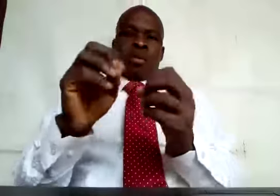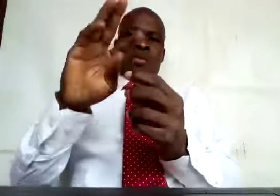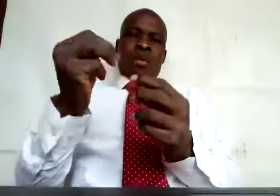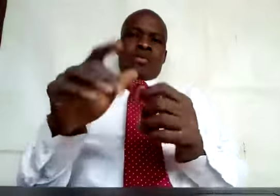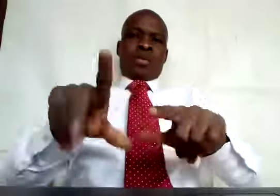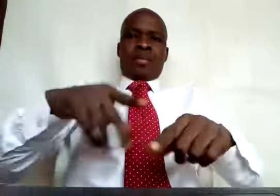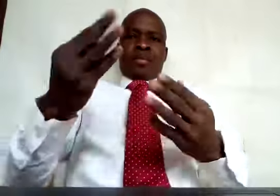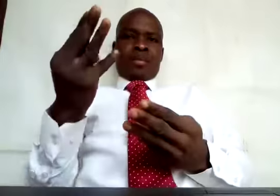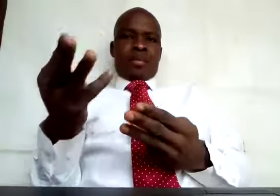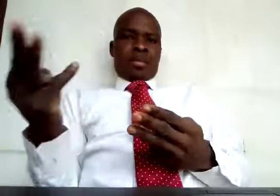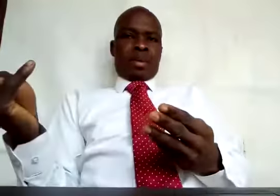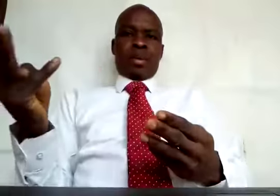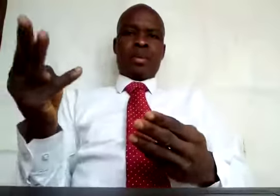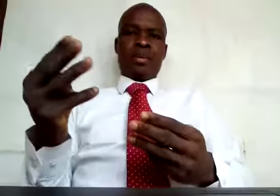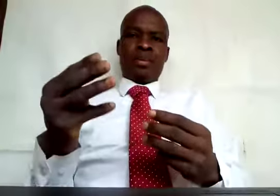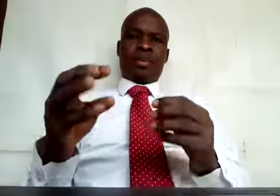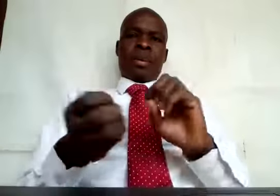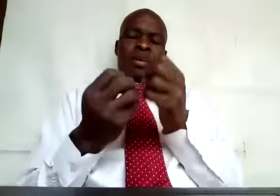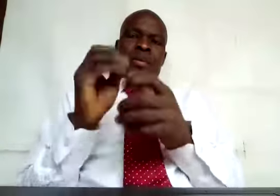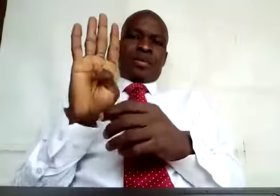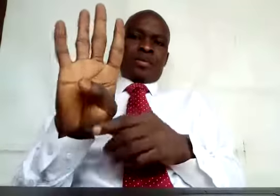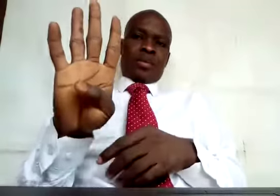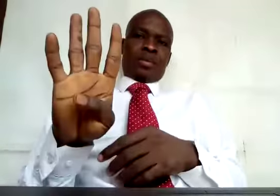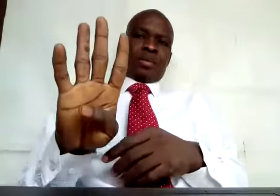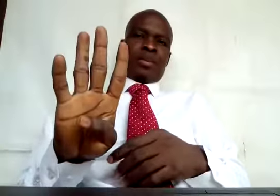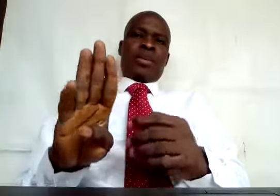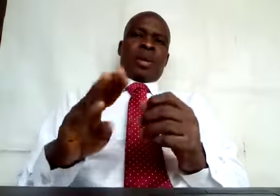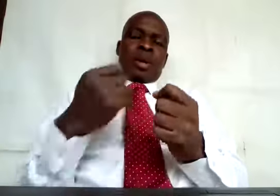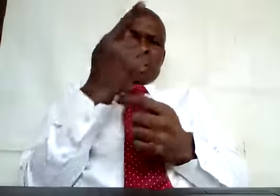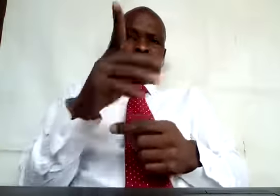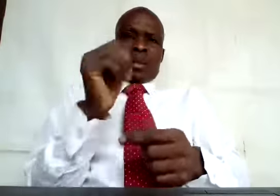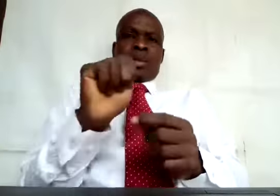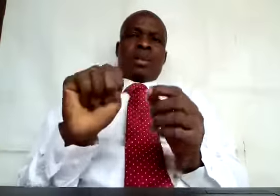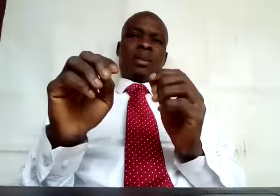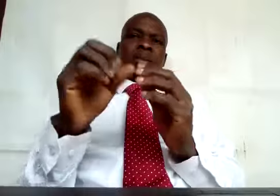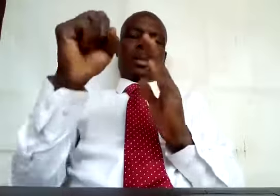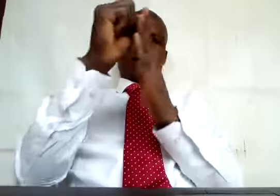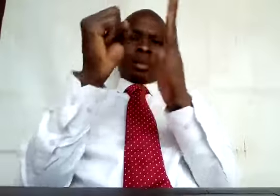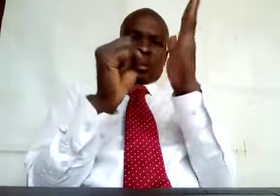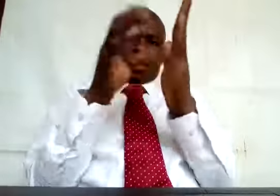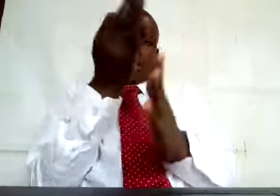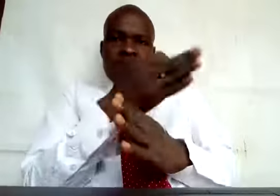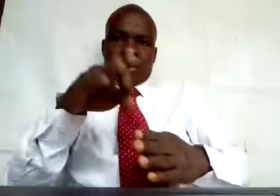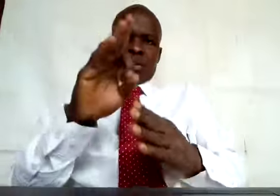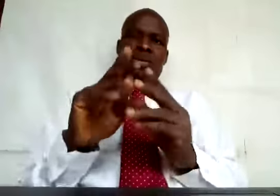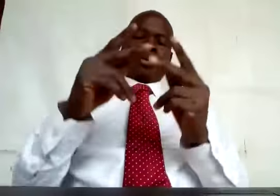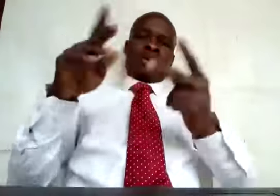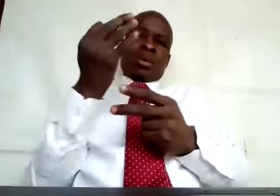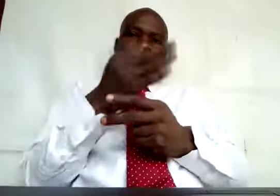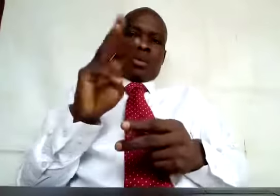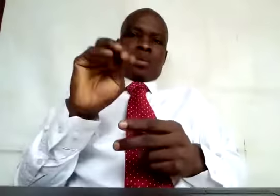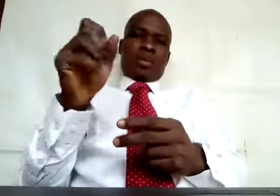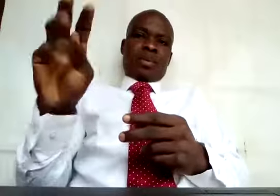and non-metals. 4. Recognize and state the properties of metals and non-metals.